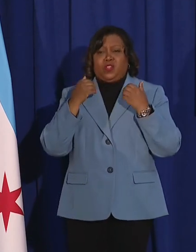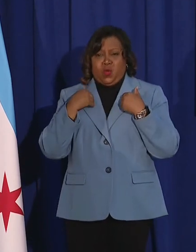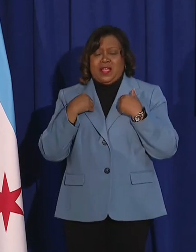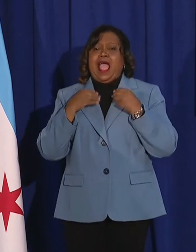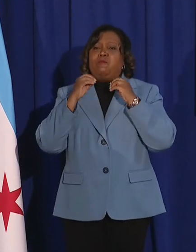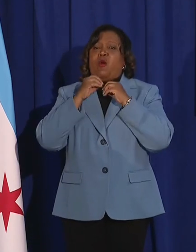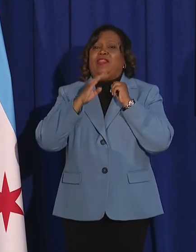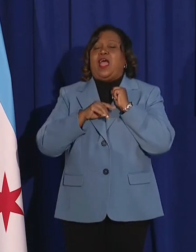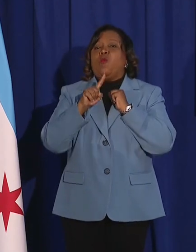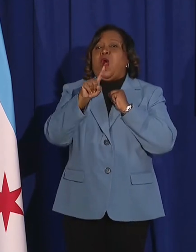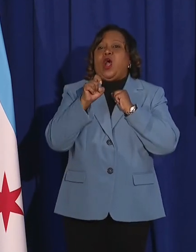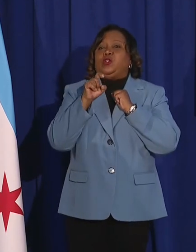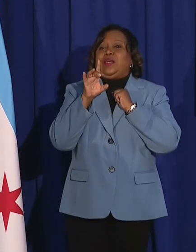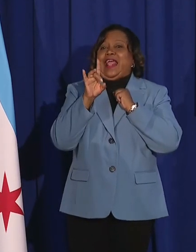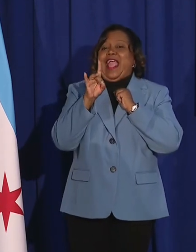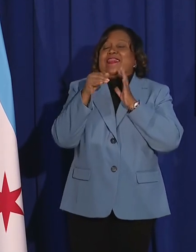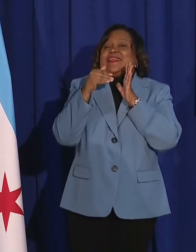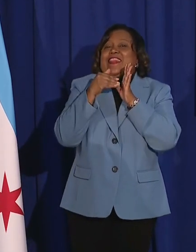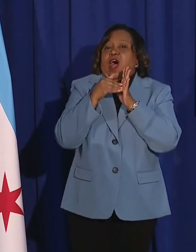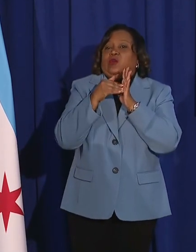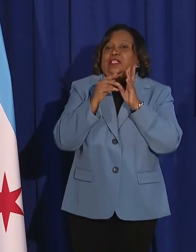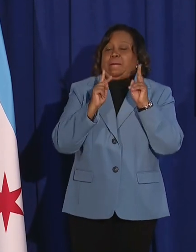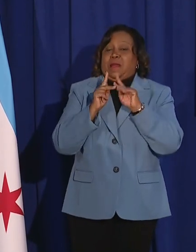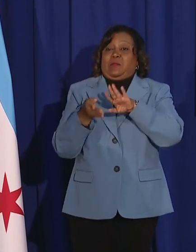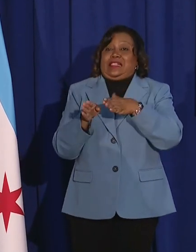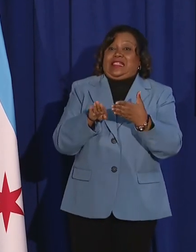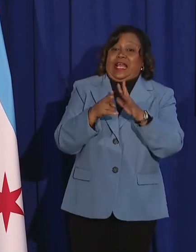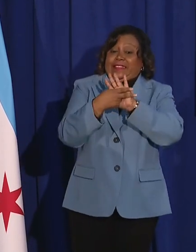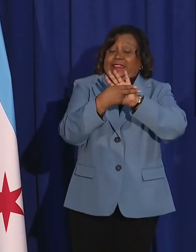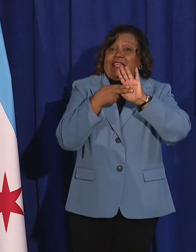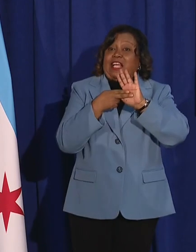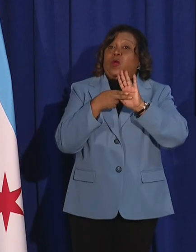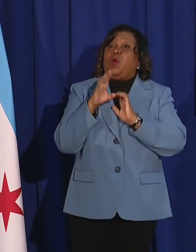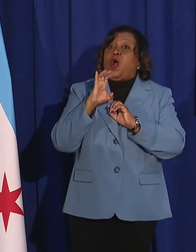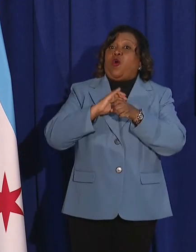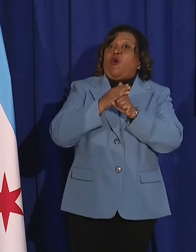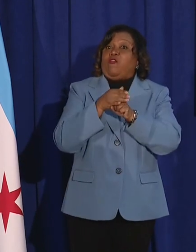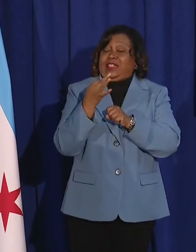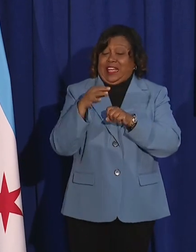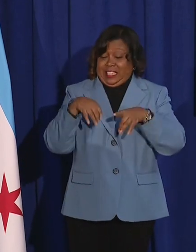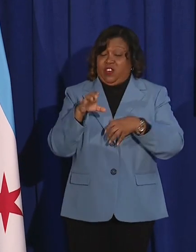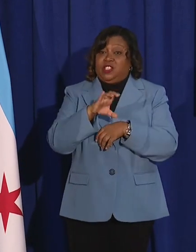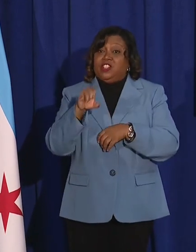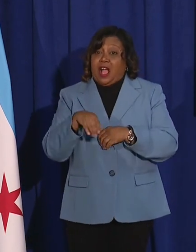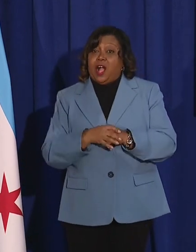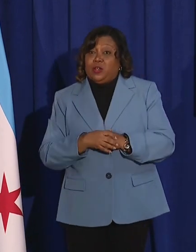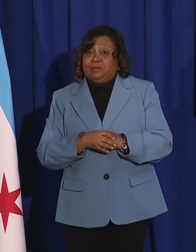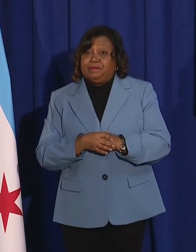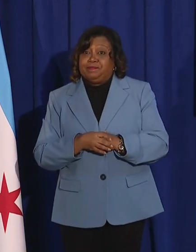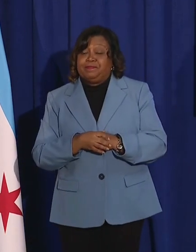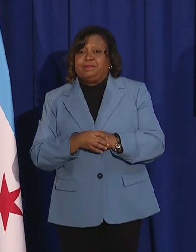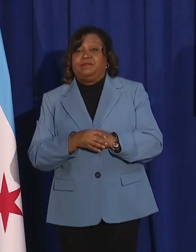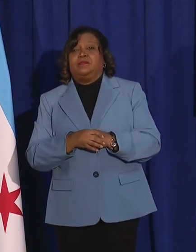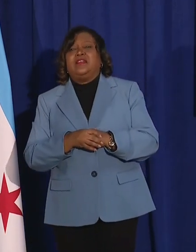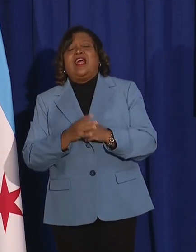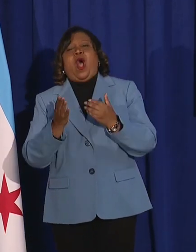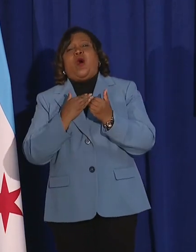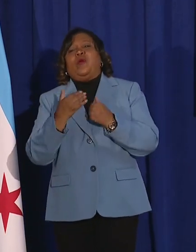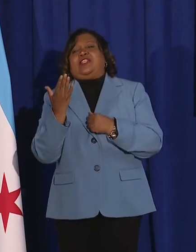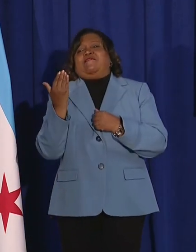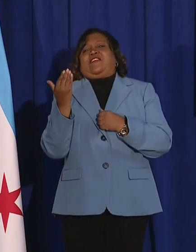had more than 108,000 people diagnosed with COVID-19 here in Chicago.